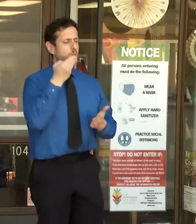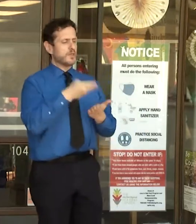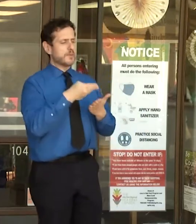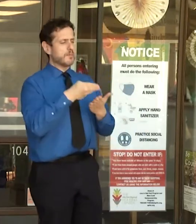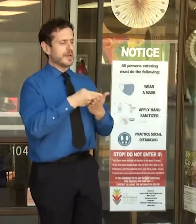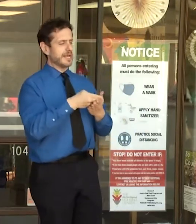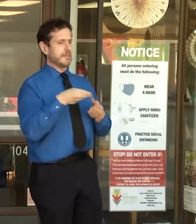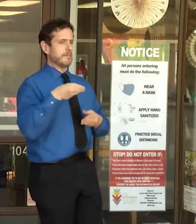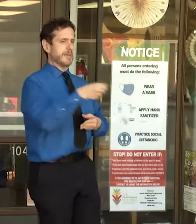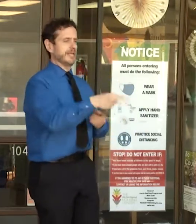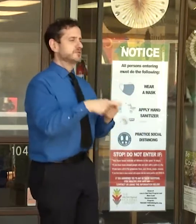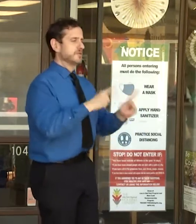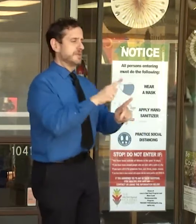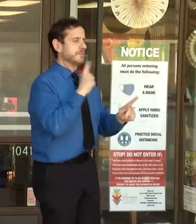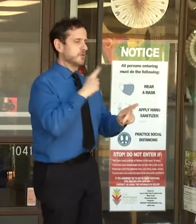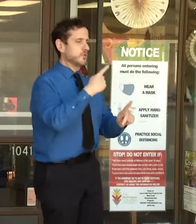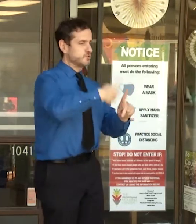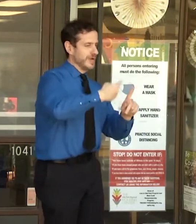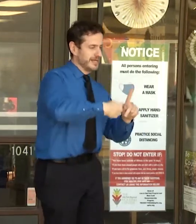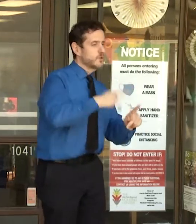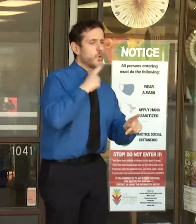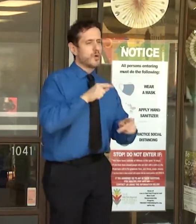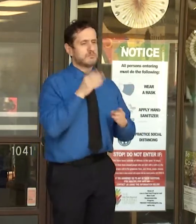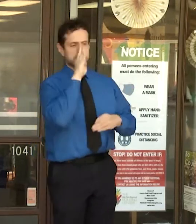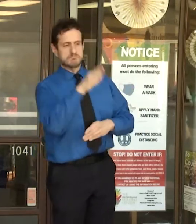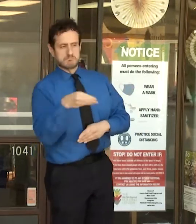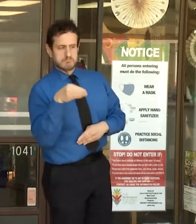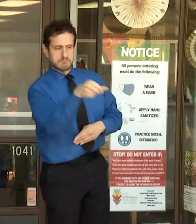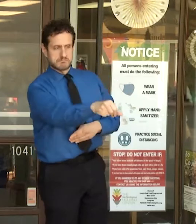The money will go directly to the landlord.